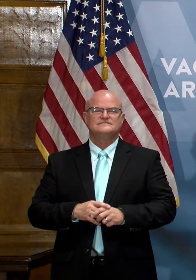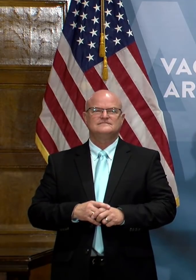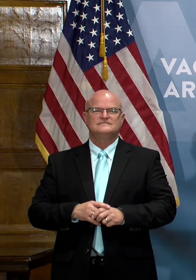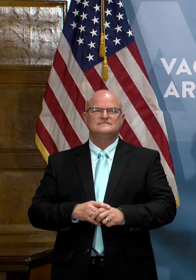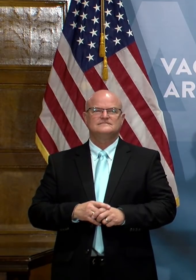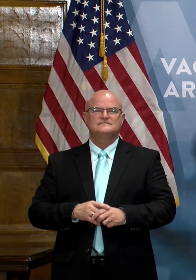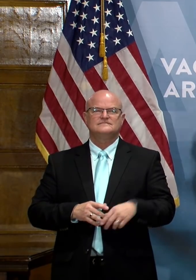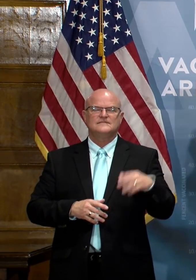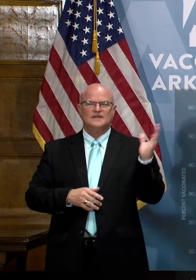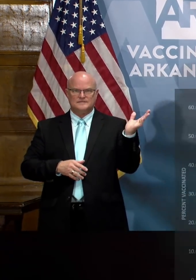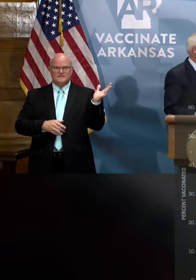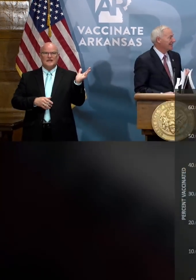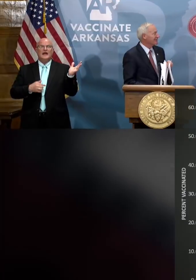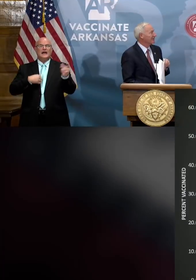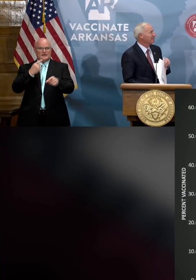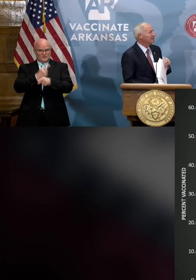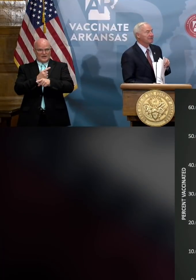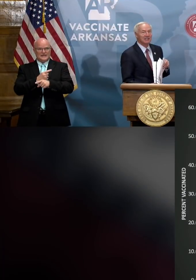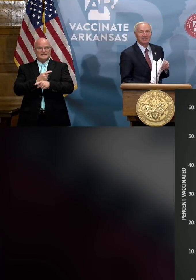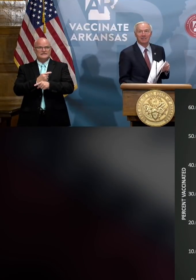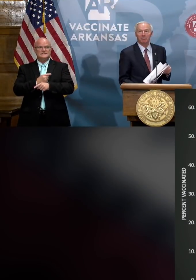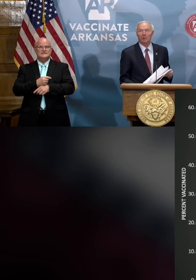Yeah, there we are. I had it right.